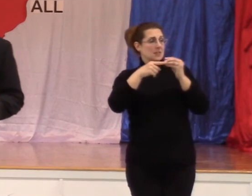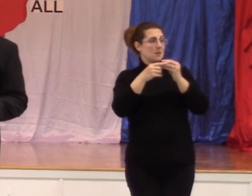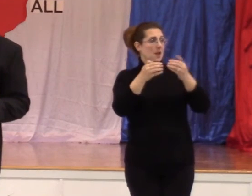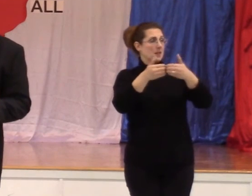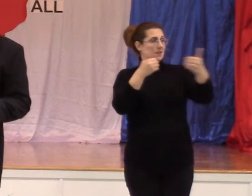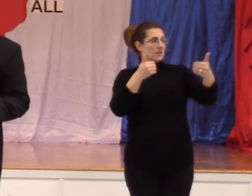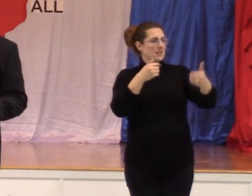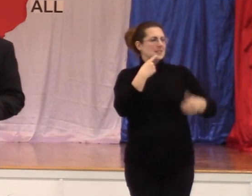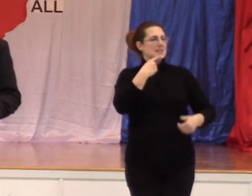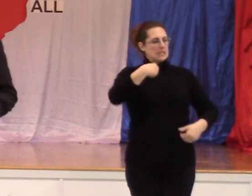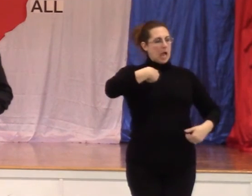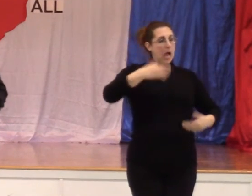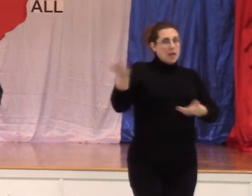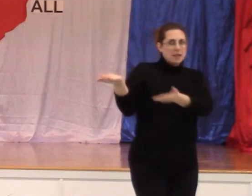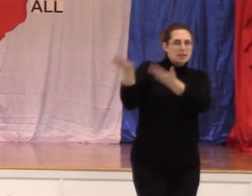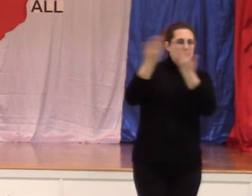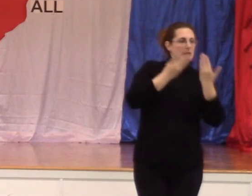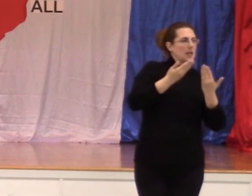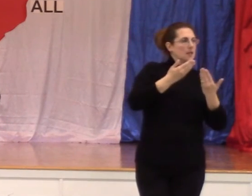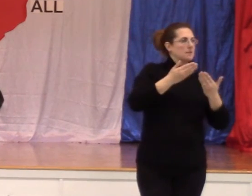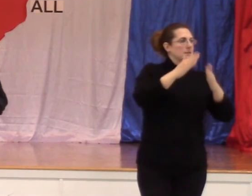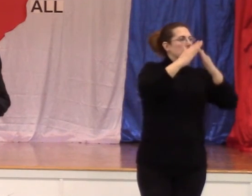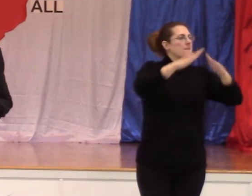to divide.